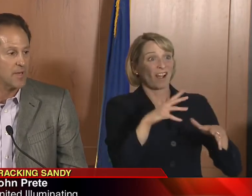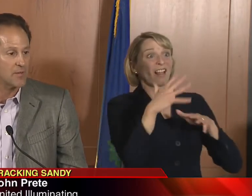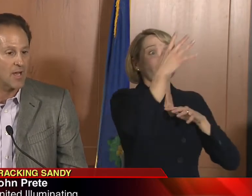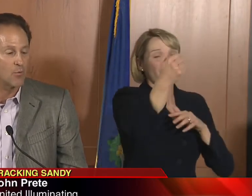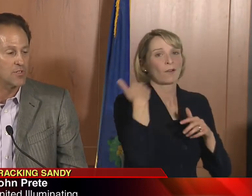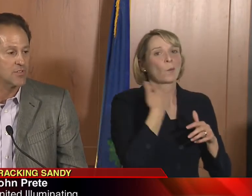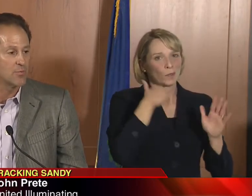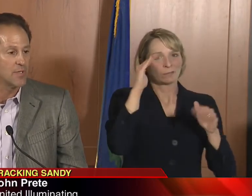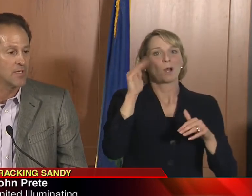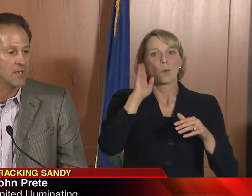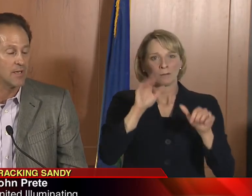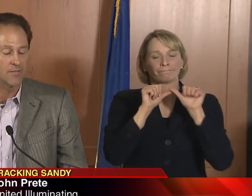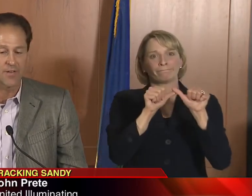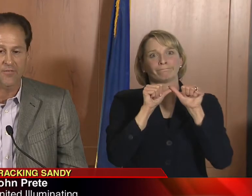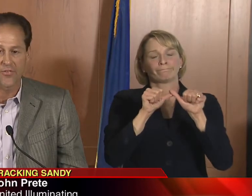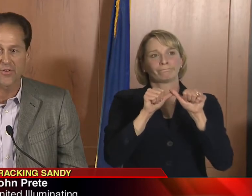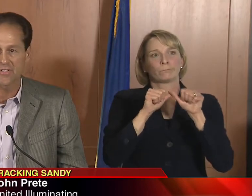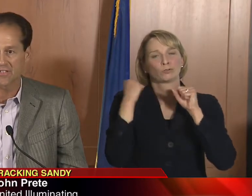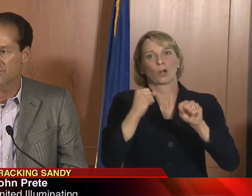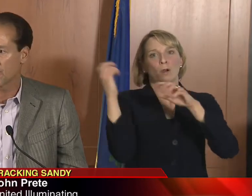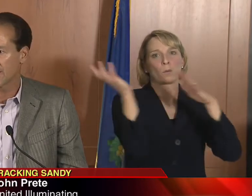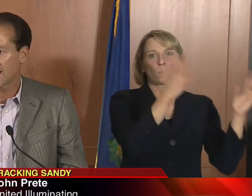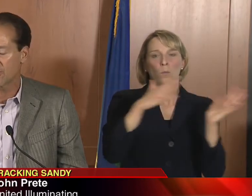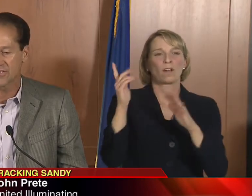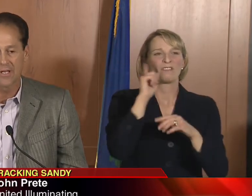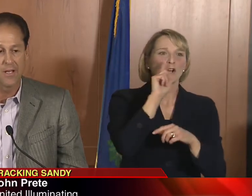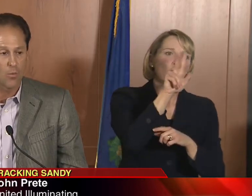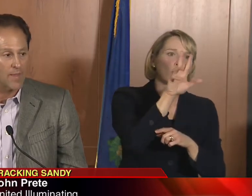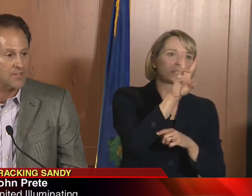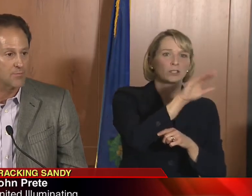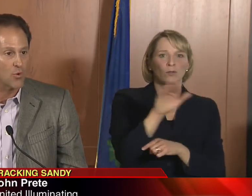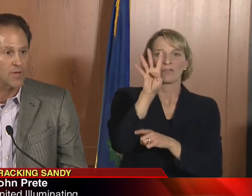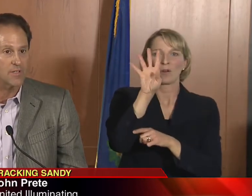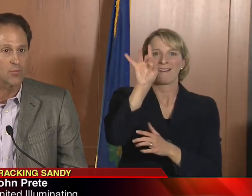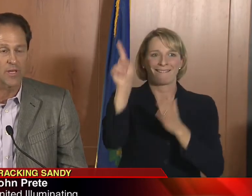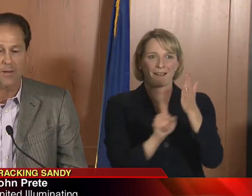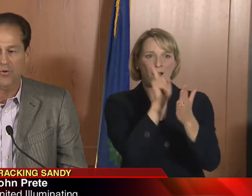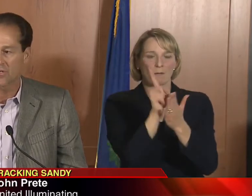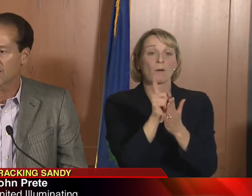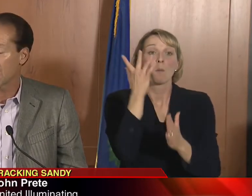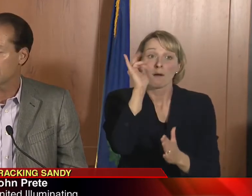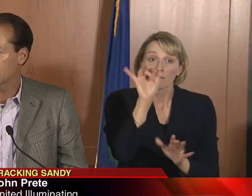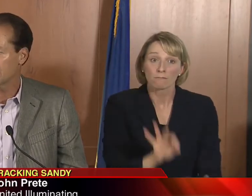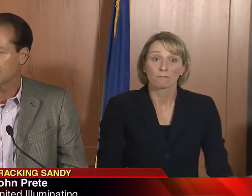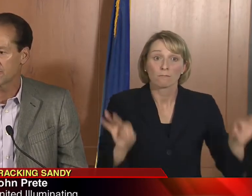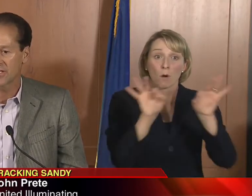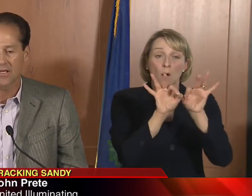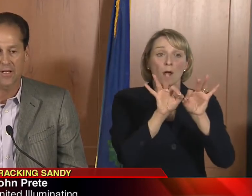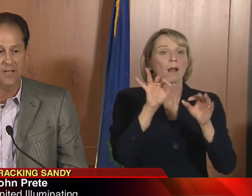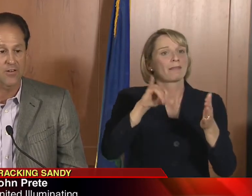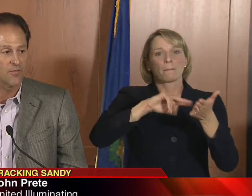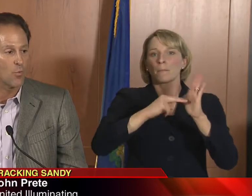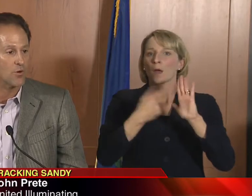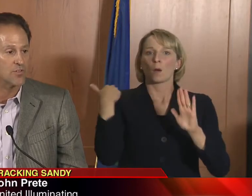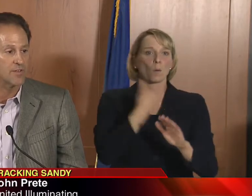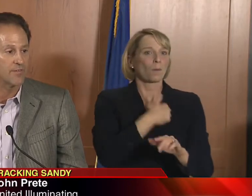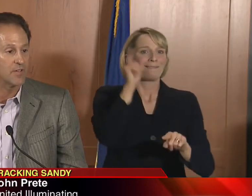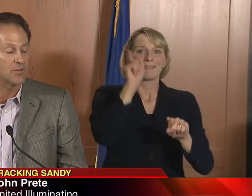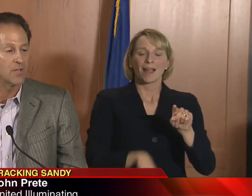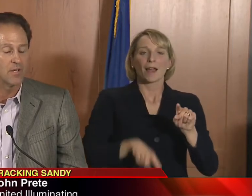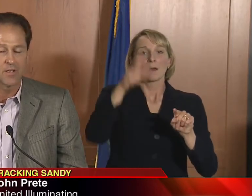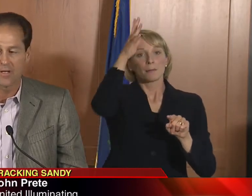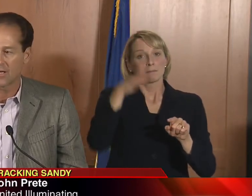we expect the high winds to be in effect for 36 to 48 hours. Why that's important is we cannot put the linemen and tree clearance workers